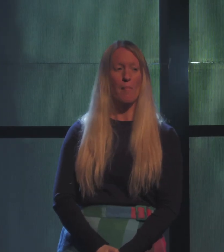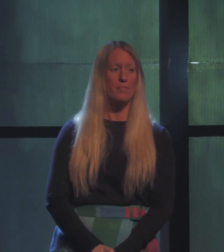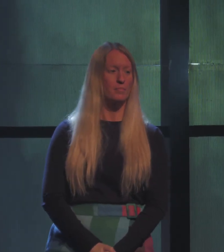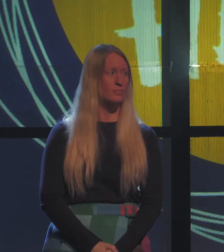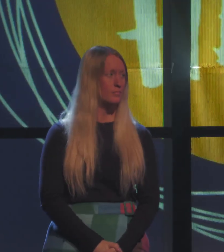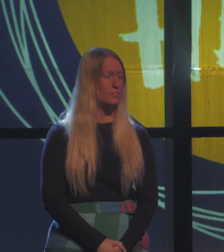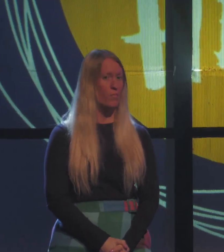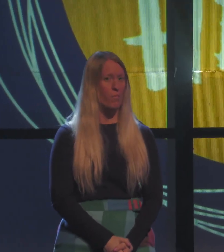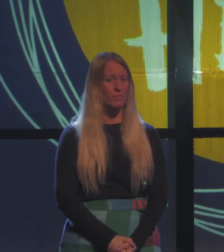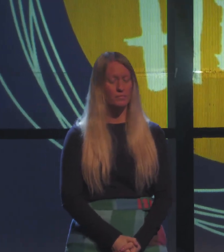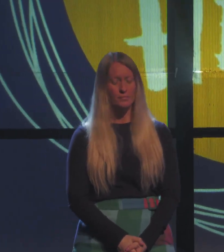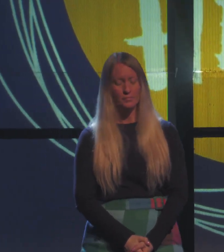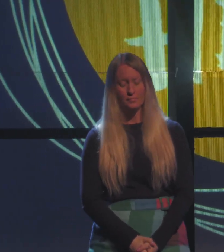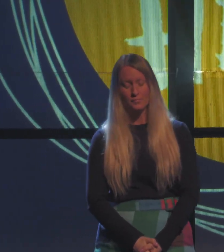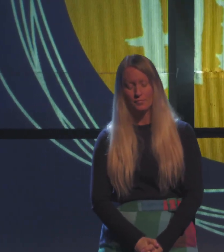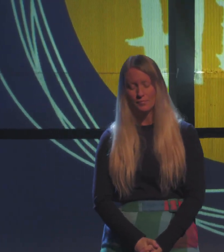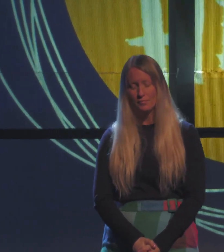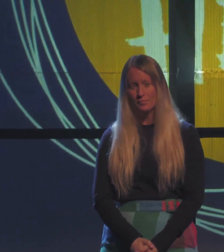I think there's such a